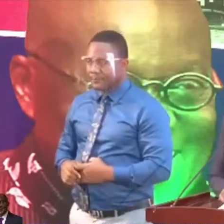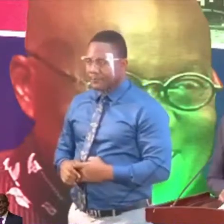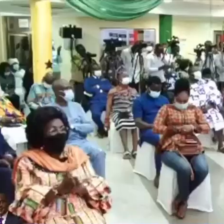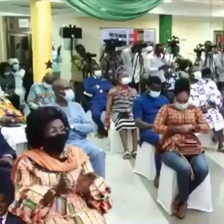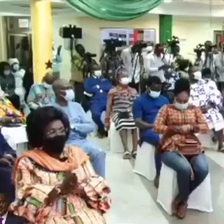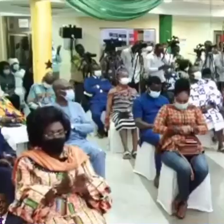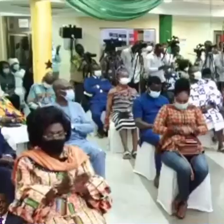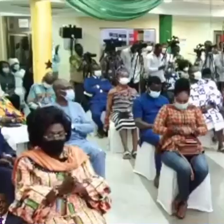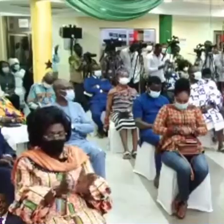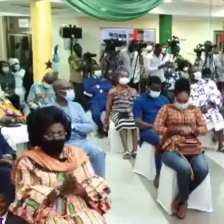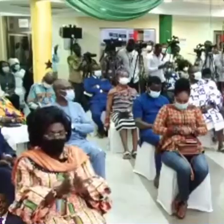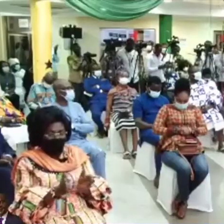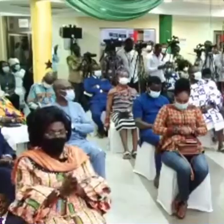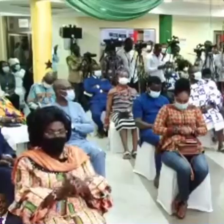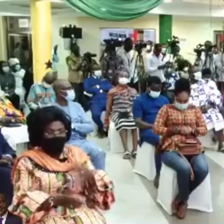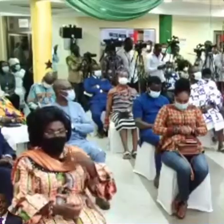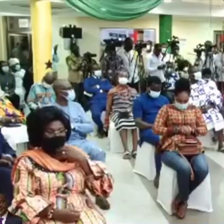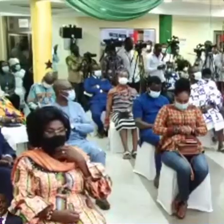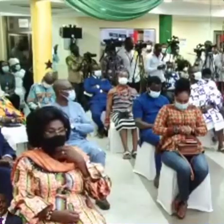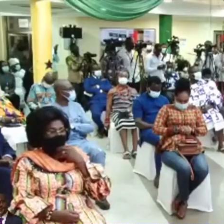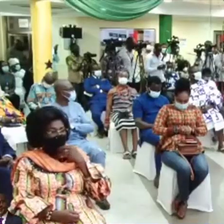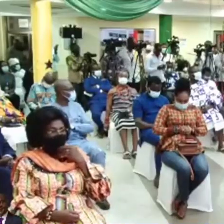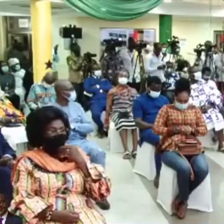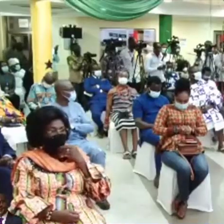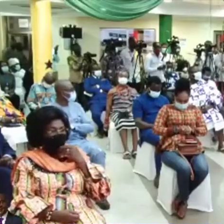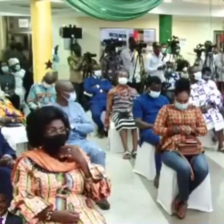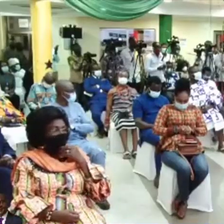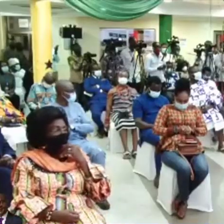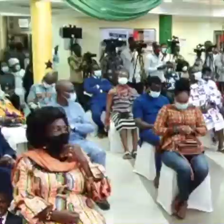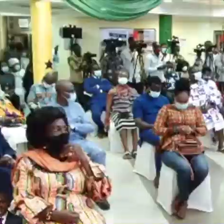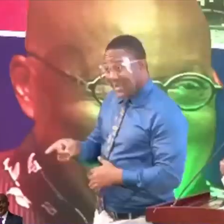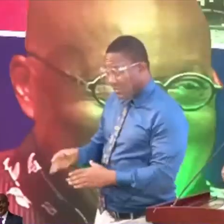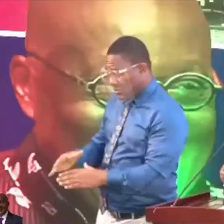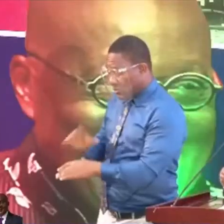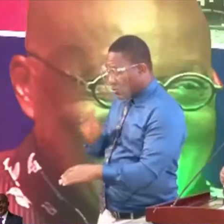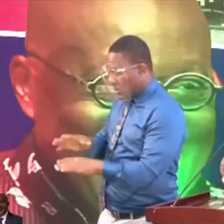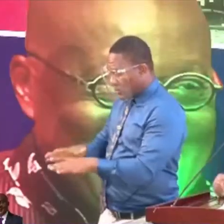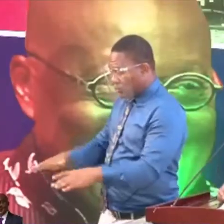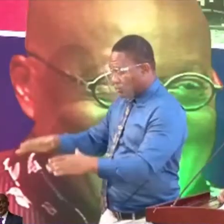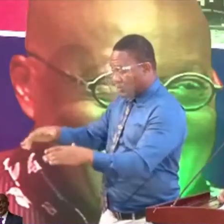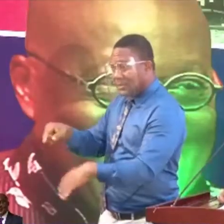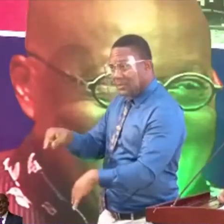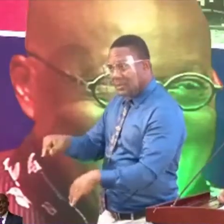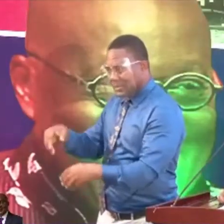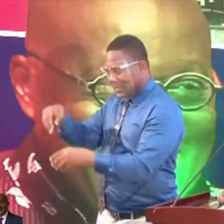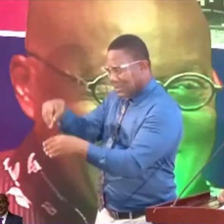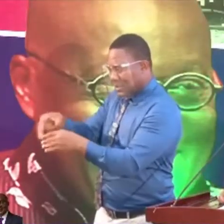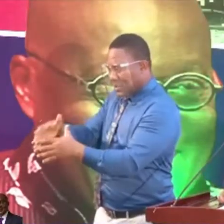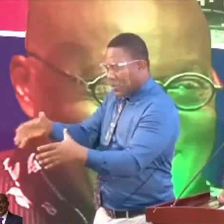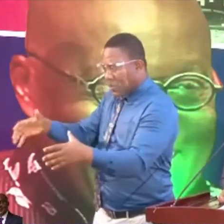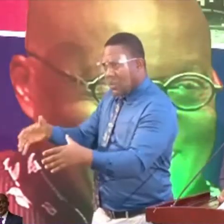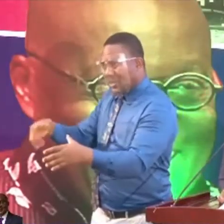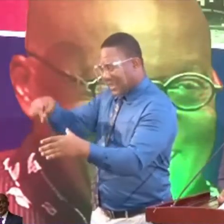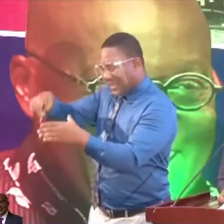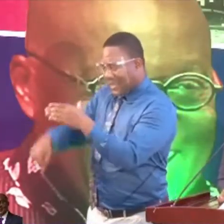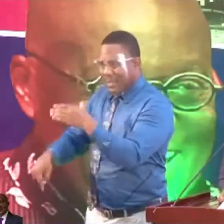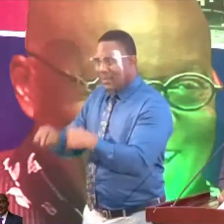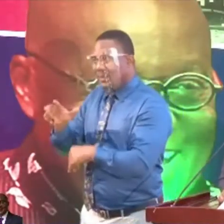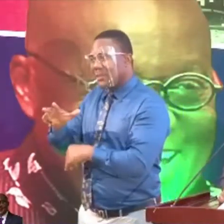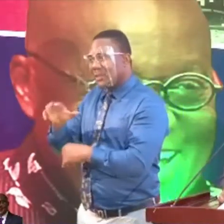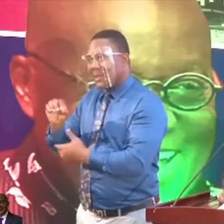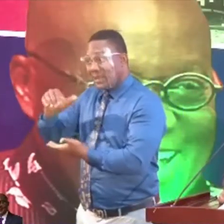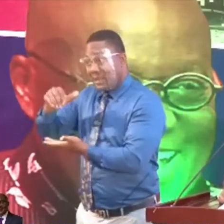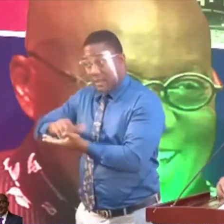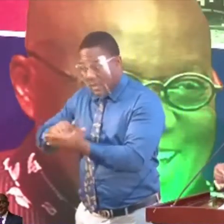stock. And each small F dam contains 30,000 cubic meters of water when